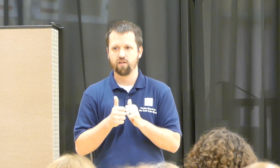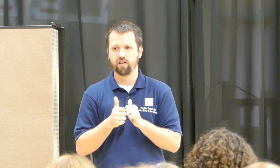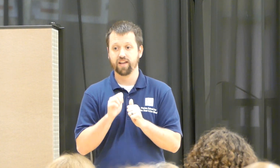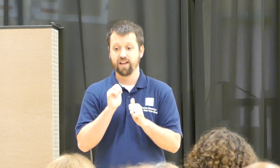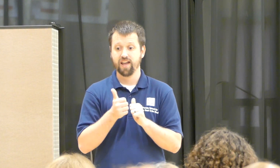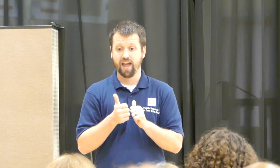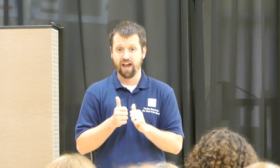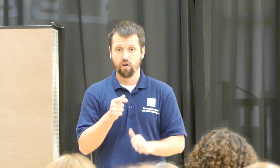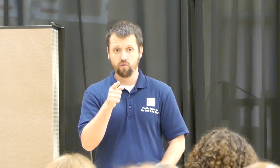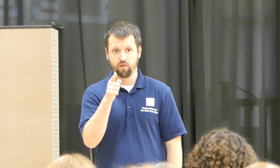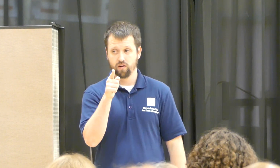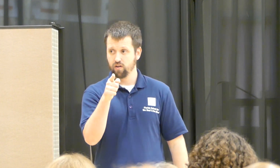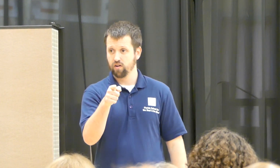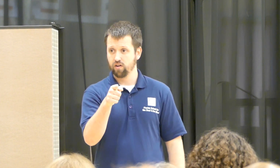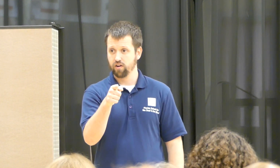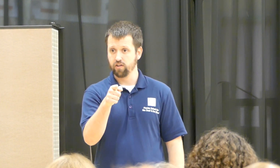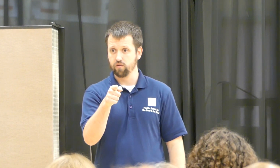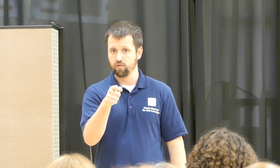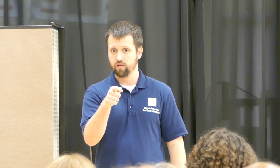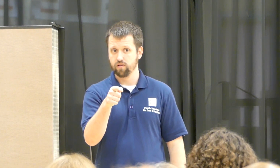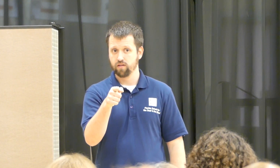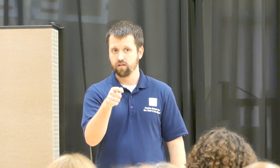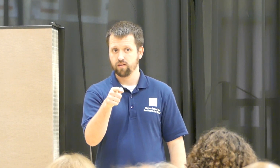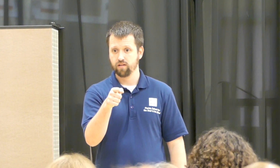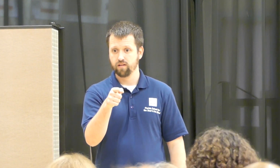Like how are you?